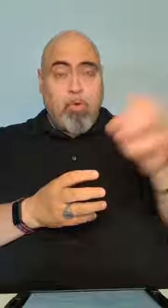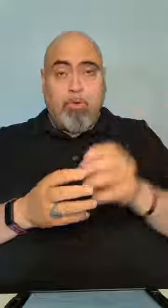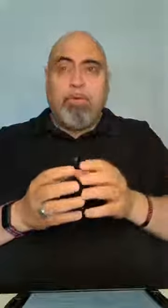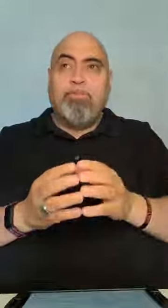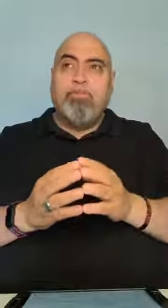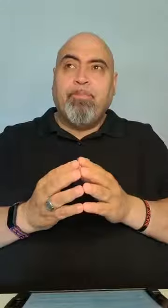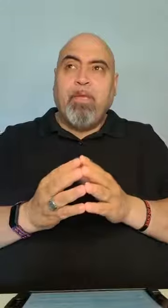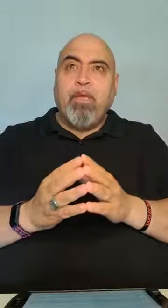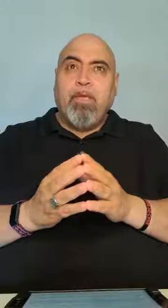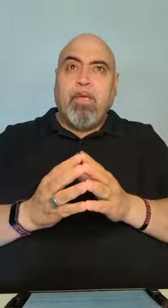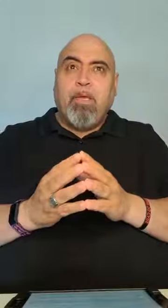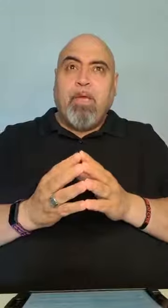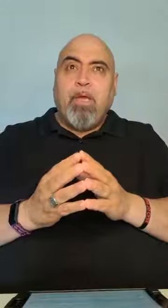code